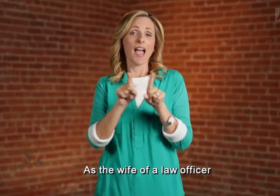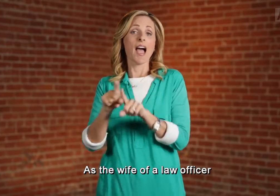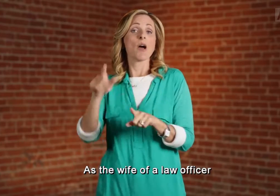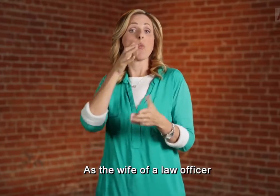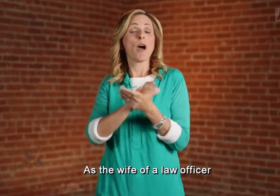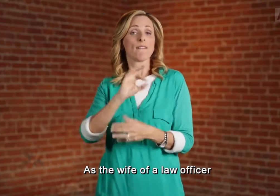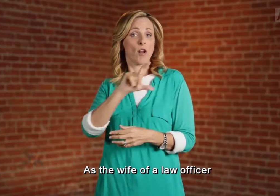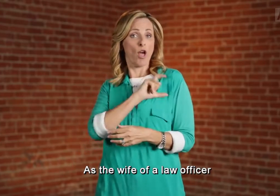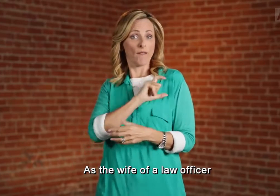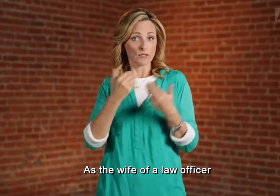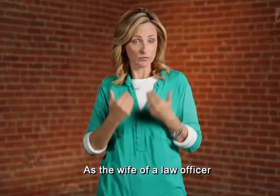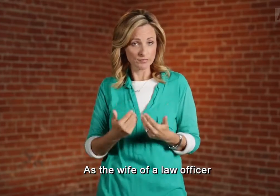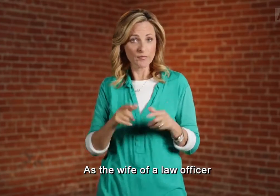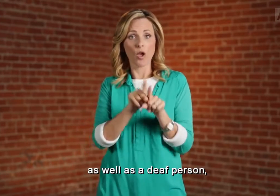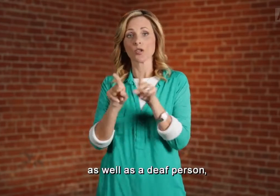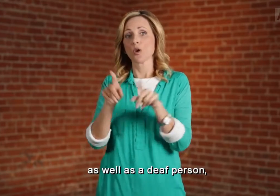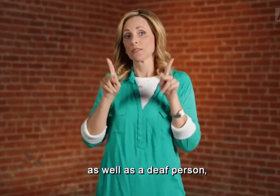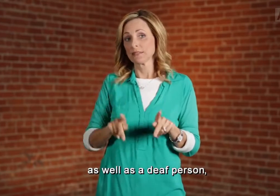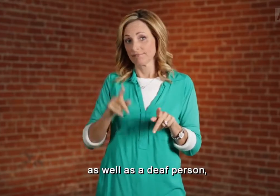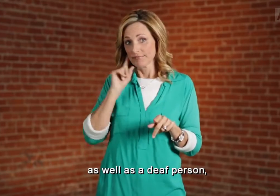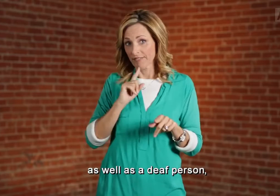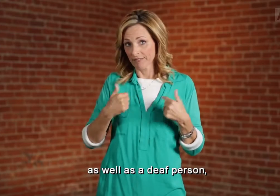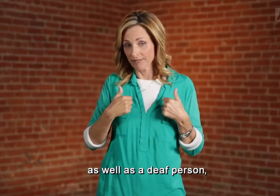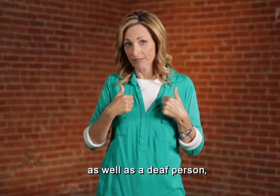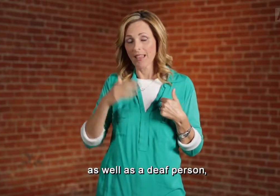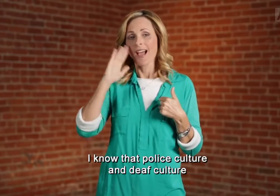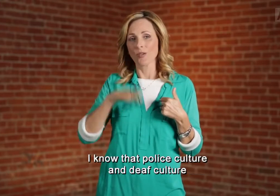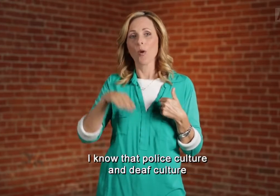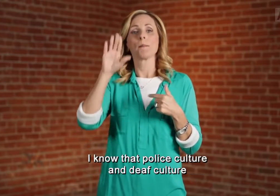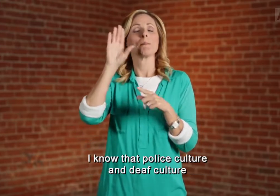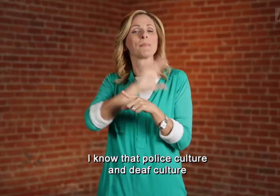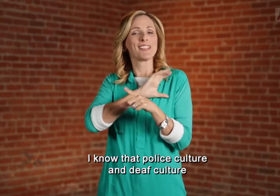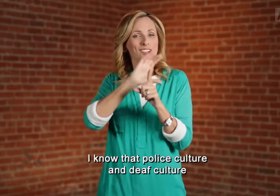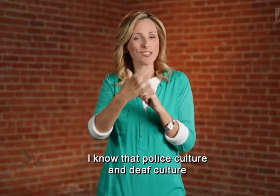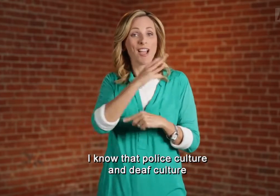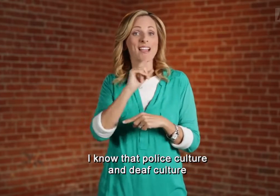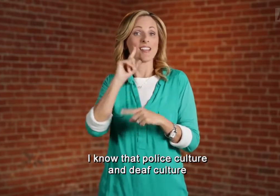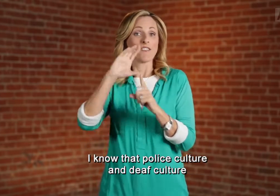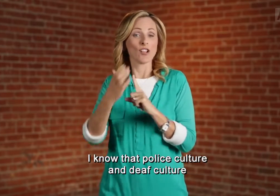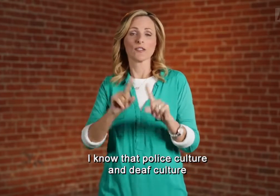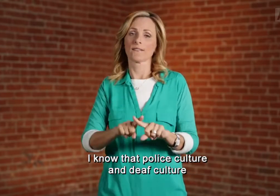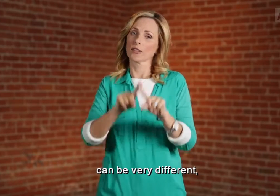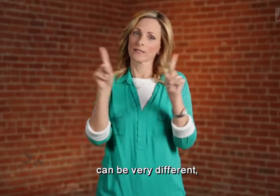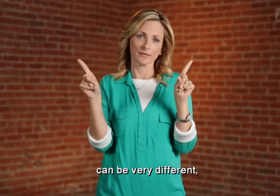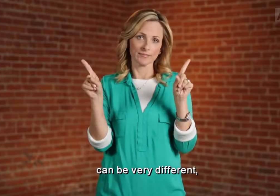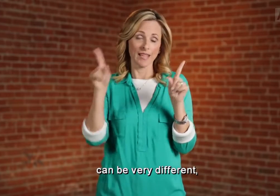As the wife of a law officer, as well as a deaf person, I know that police culture and deaf culture can be very